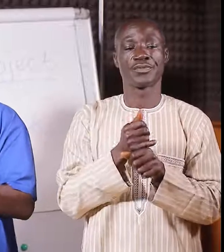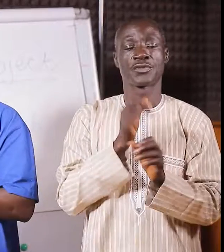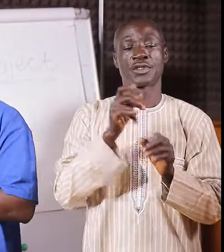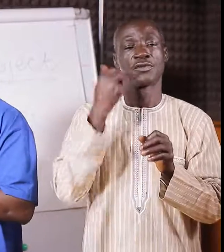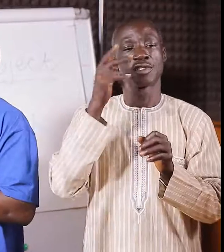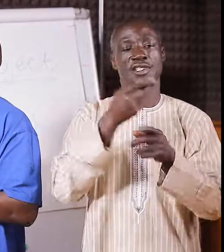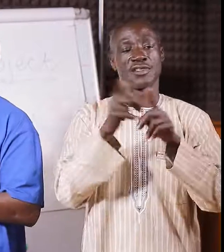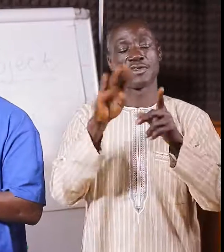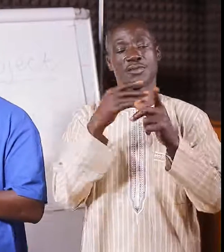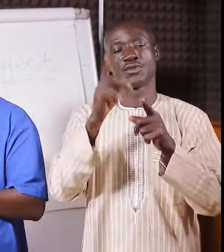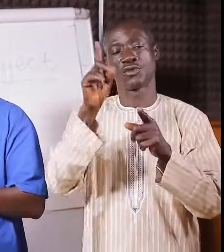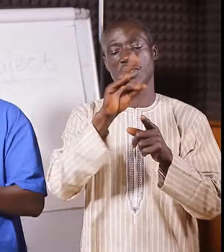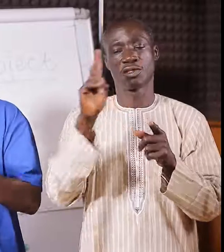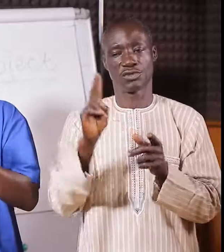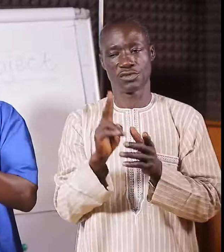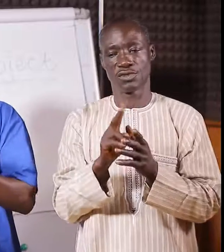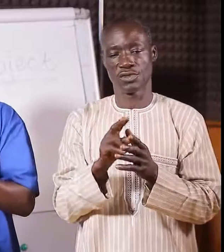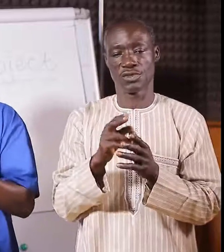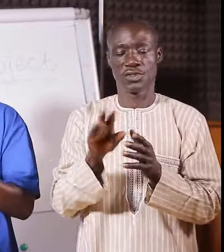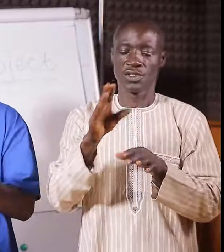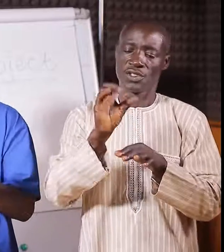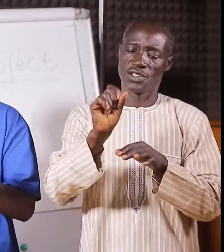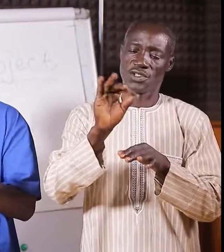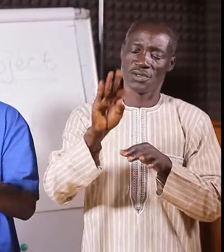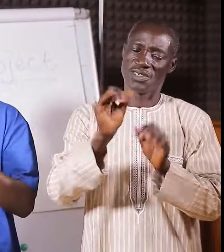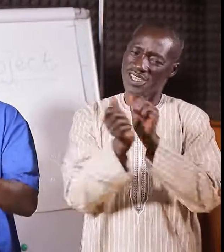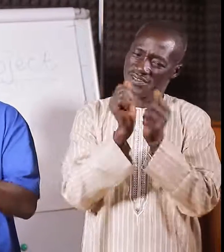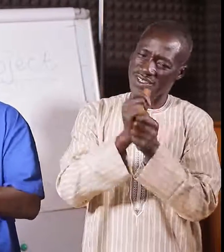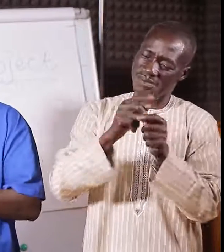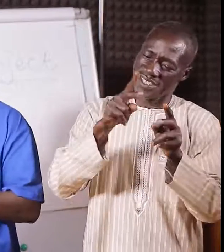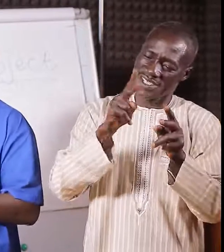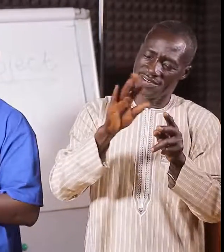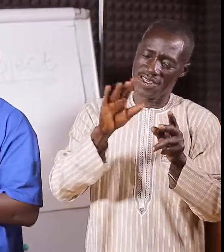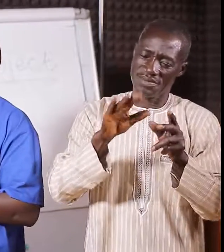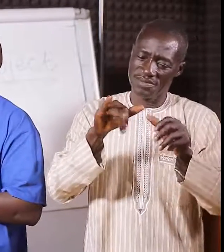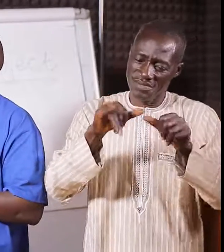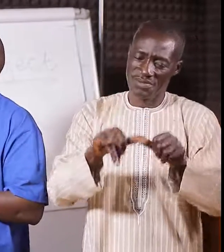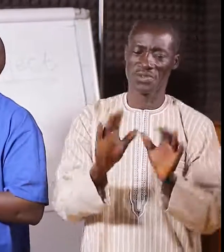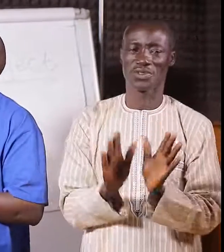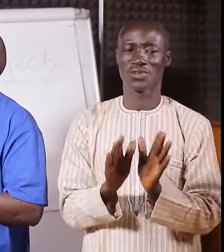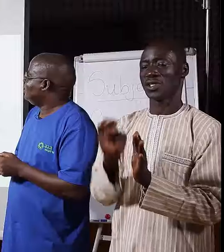the difference between number 1 and 2, the subject just changes, but the verb still remains.